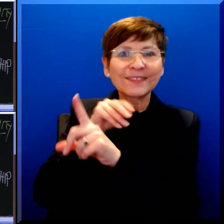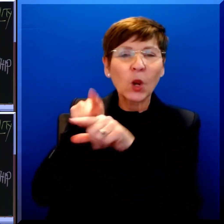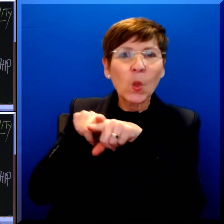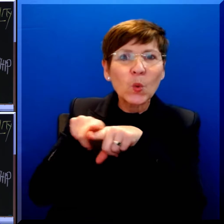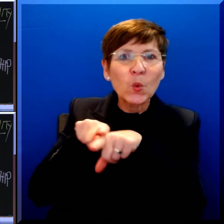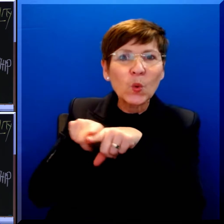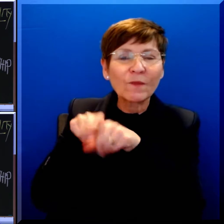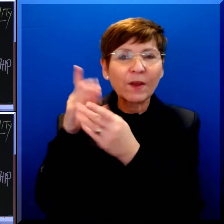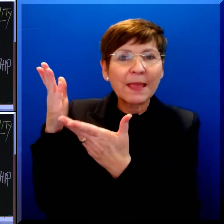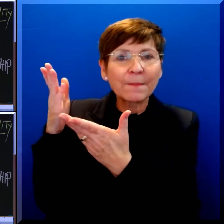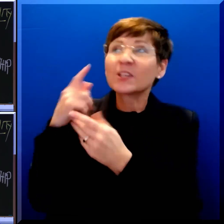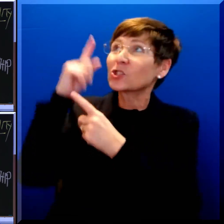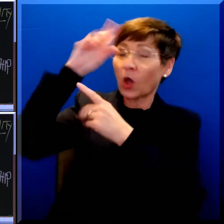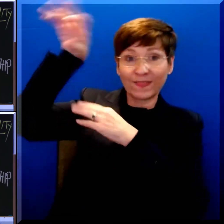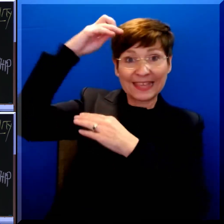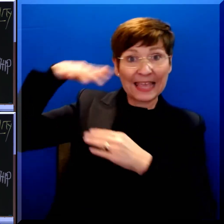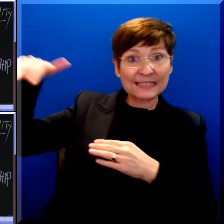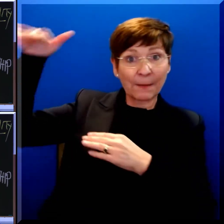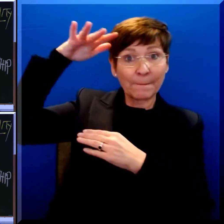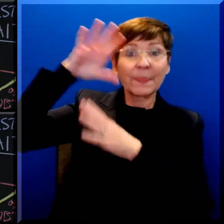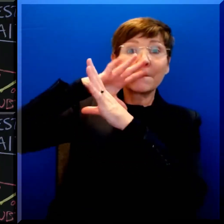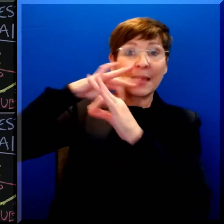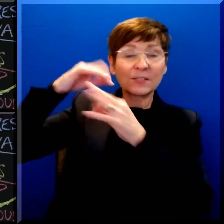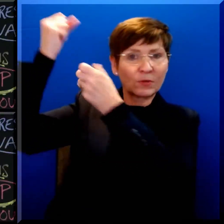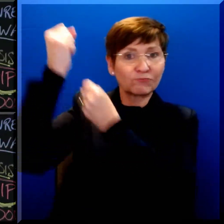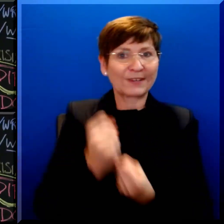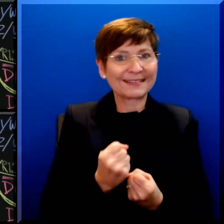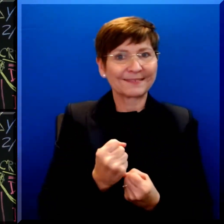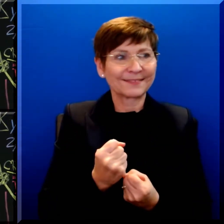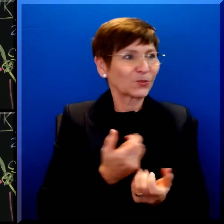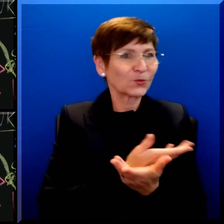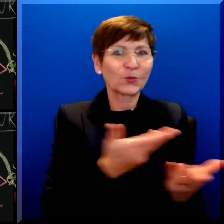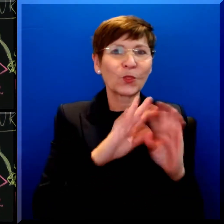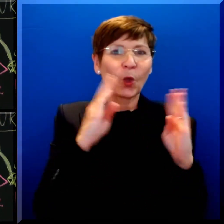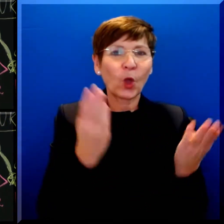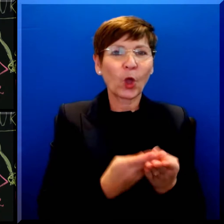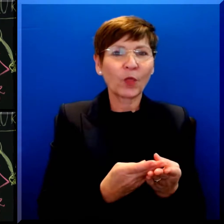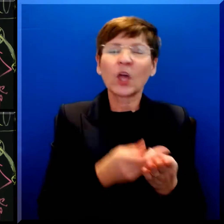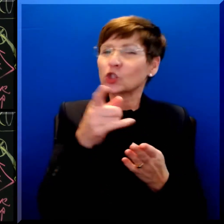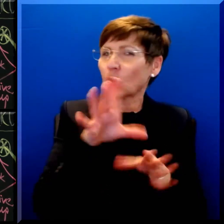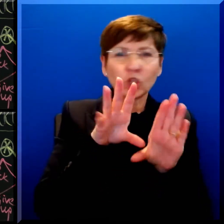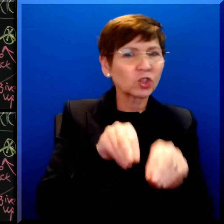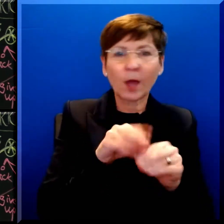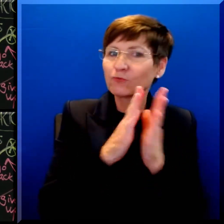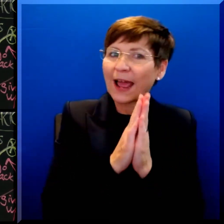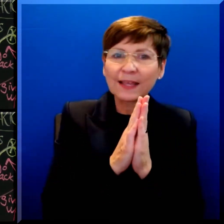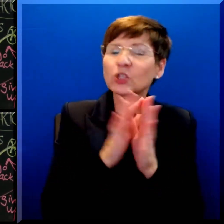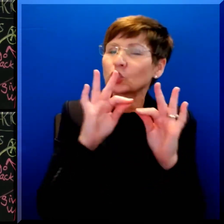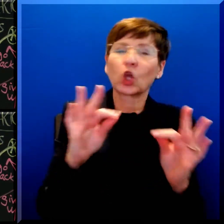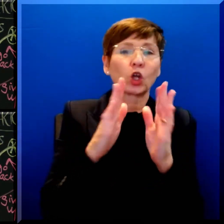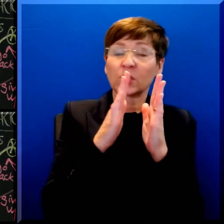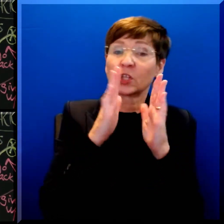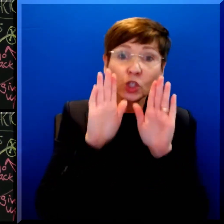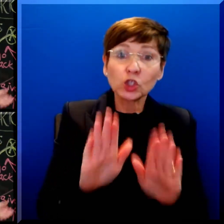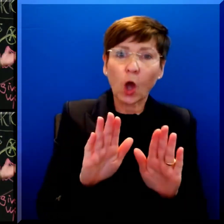pull heaven down to earth and bring peace on earth as it is in heaven. I tell you that so that you don't stop. Do not stop praying. Don't